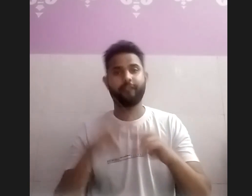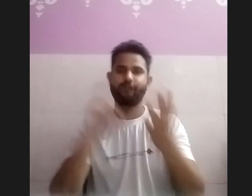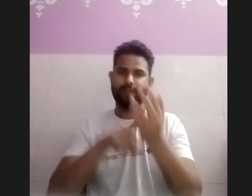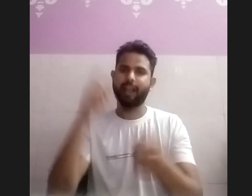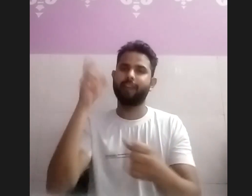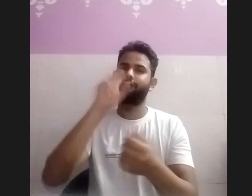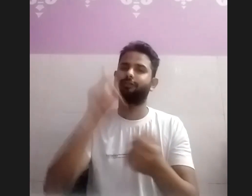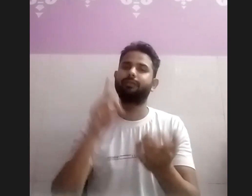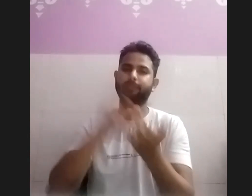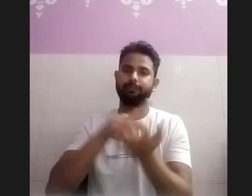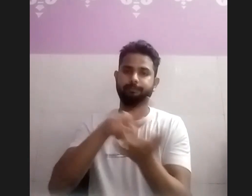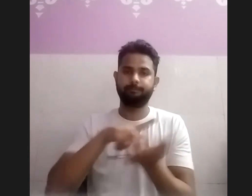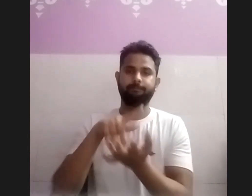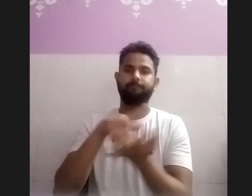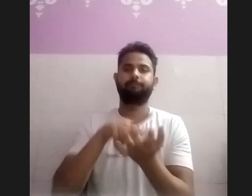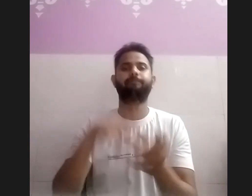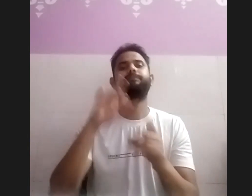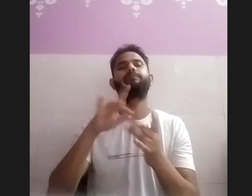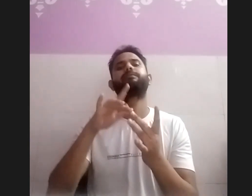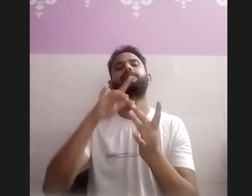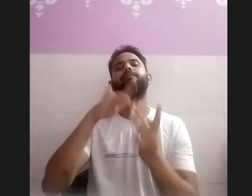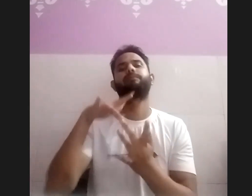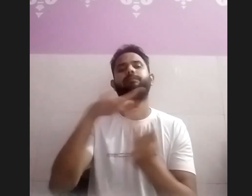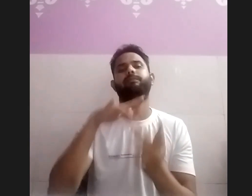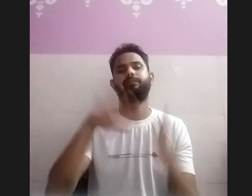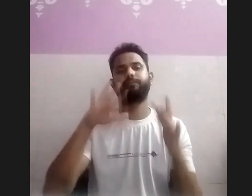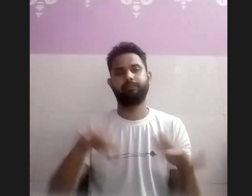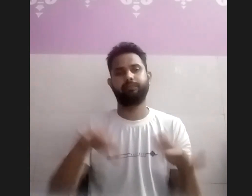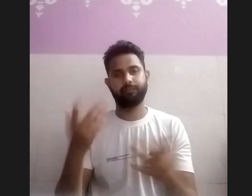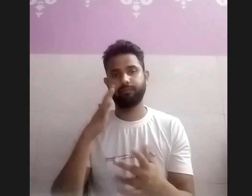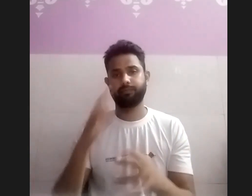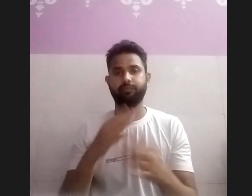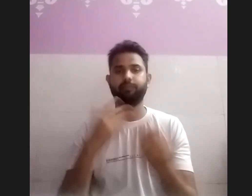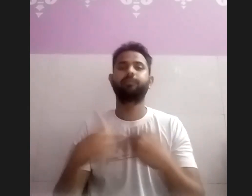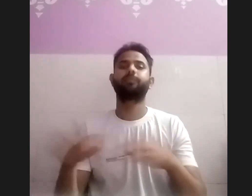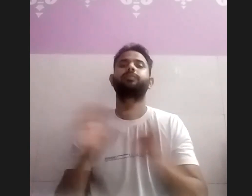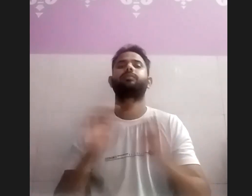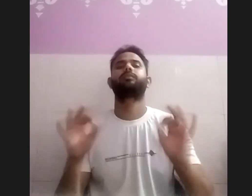then press enter, and it should give the geolocation. It'll select that.